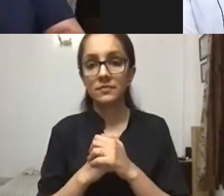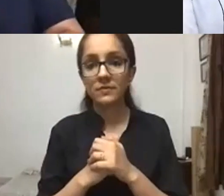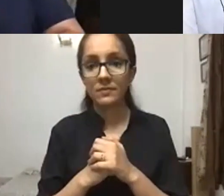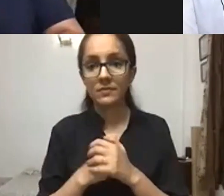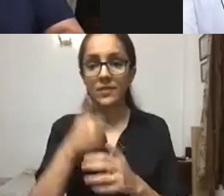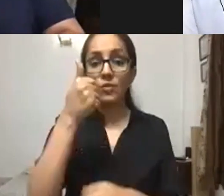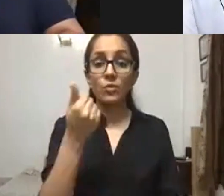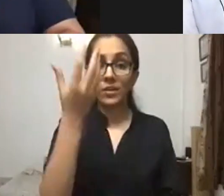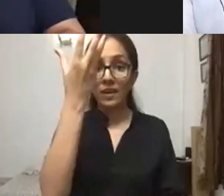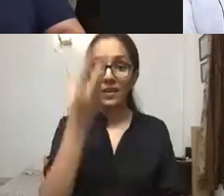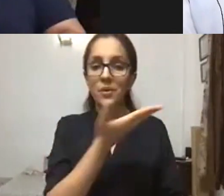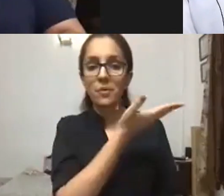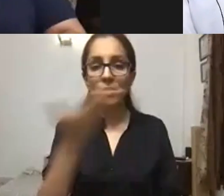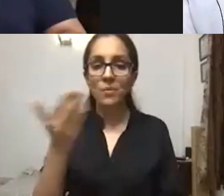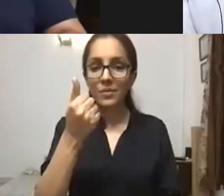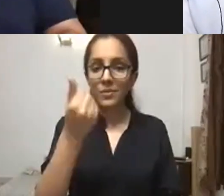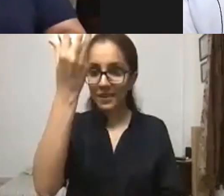Good evening, everyone.